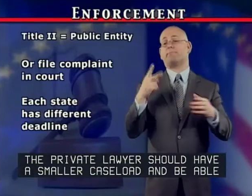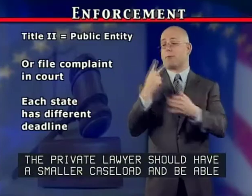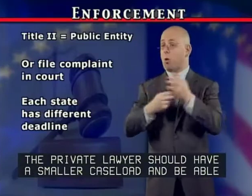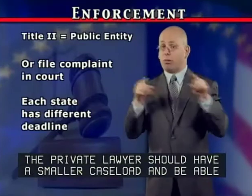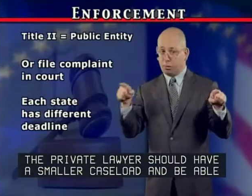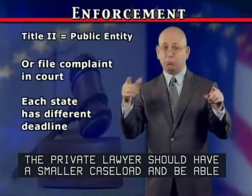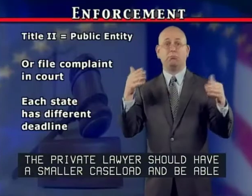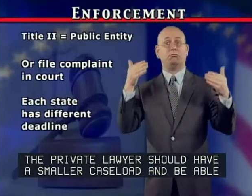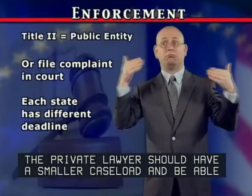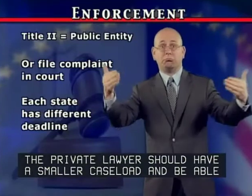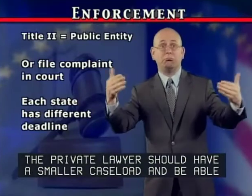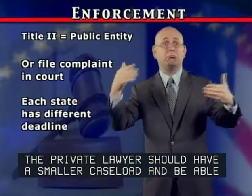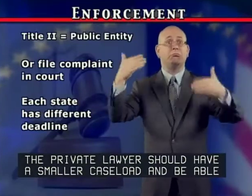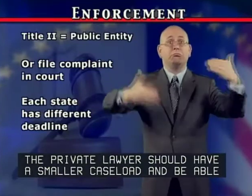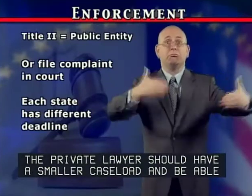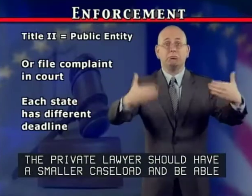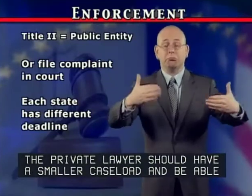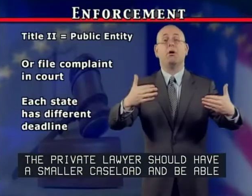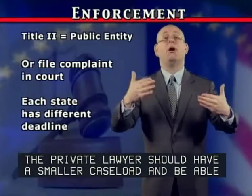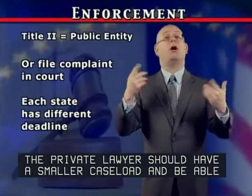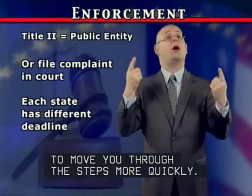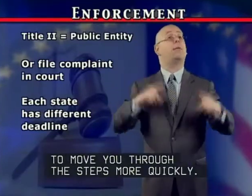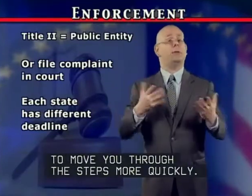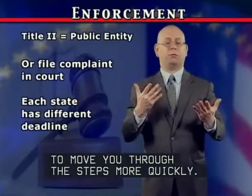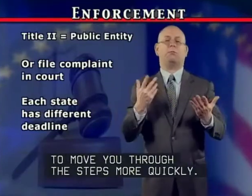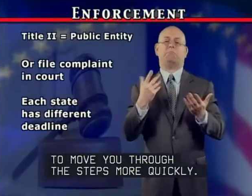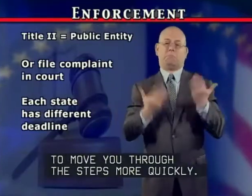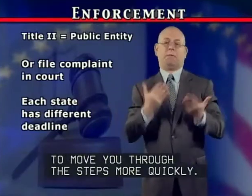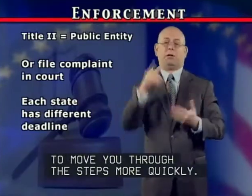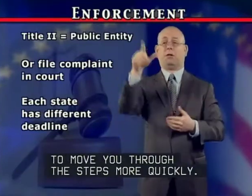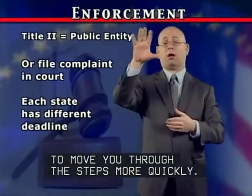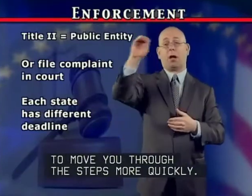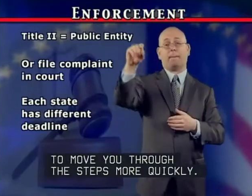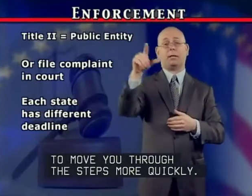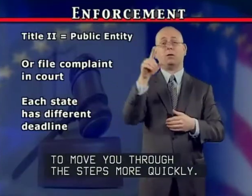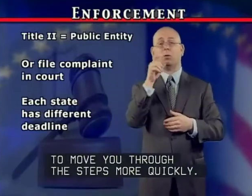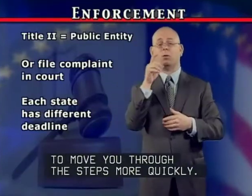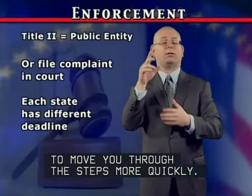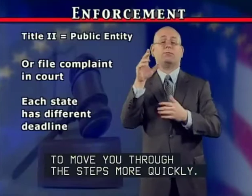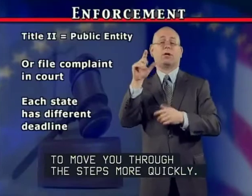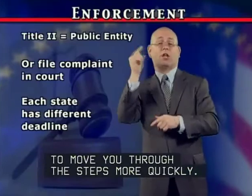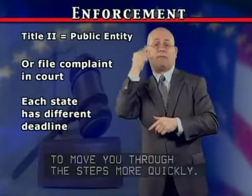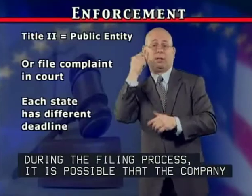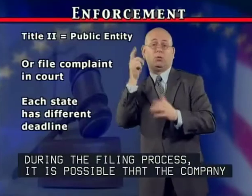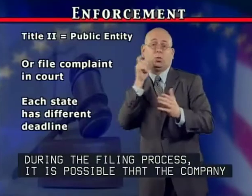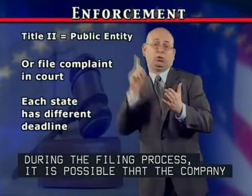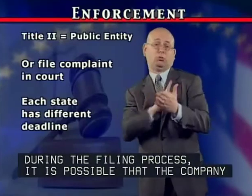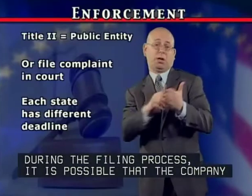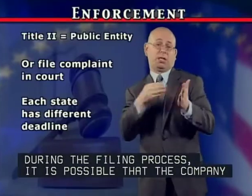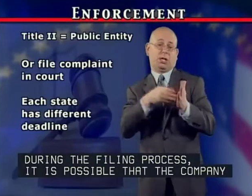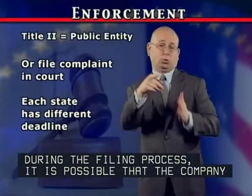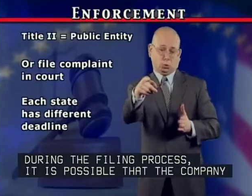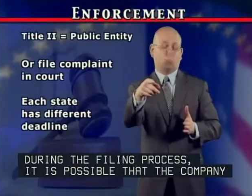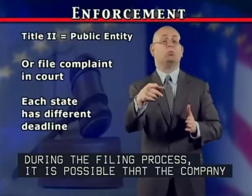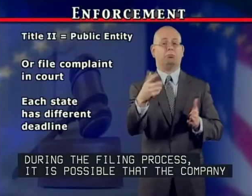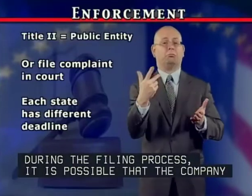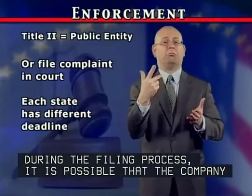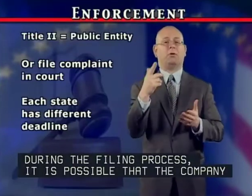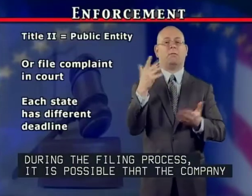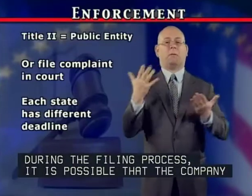lawyer should have a smaller caseload and be able to move you through the steps more quickly. During the filing process, it is